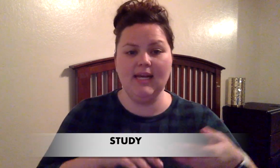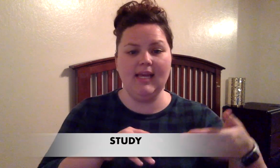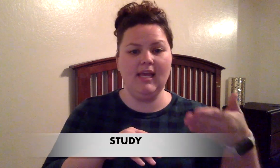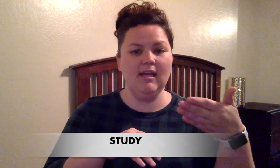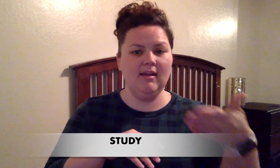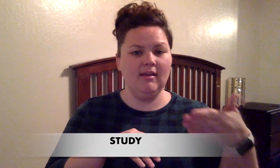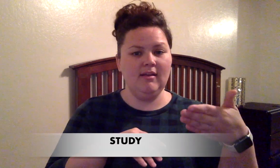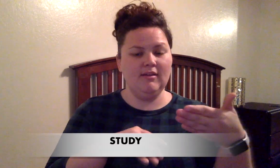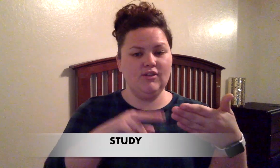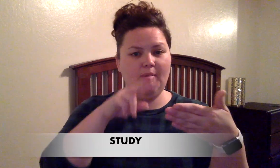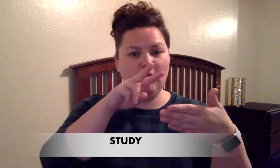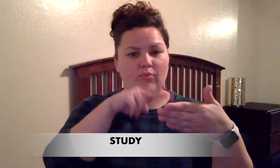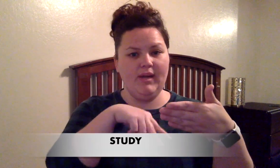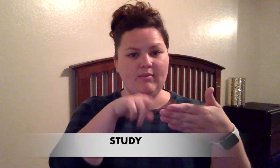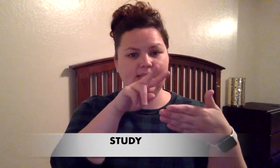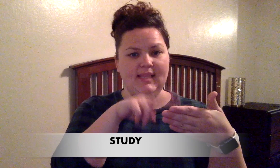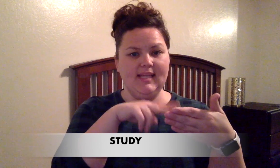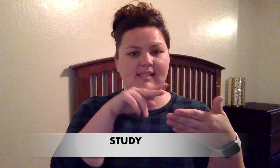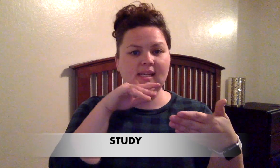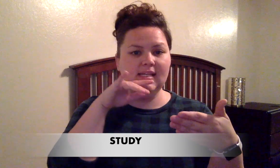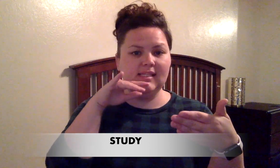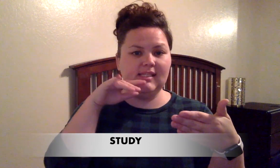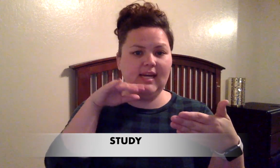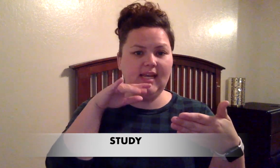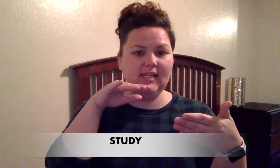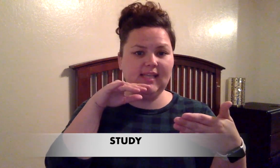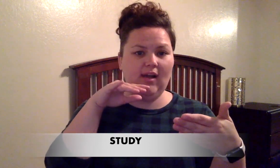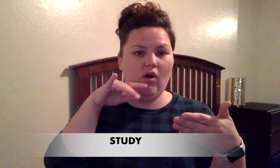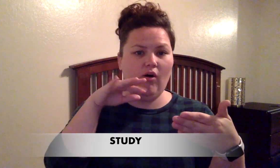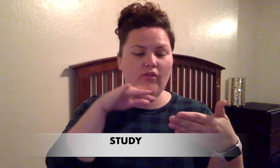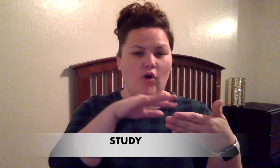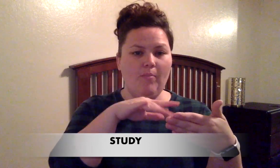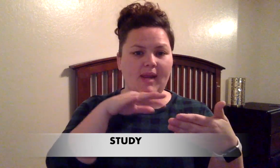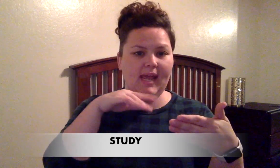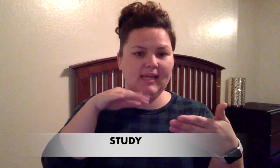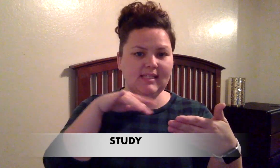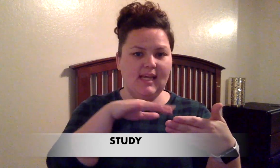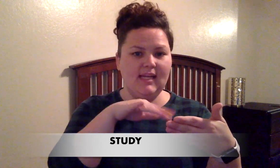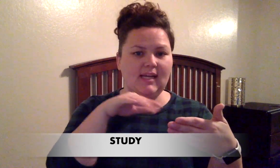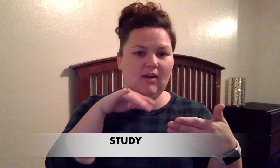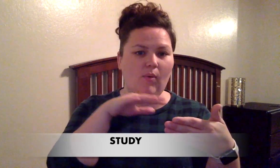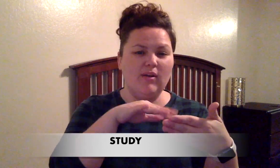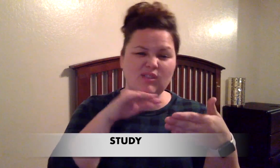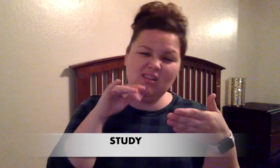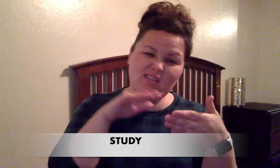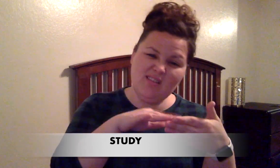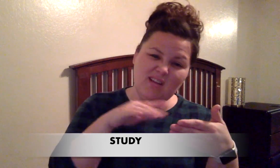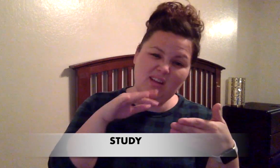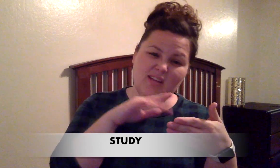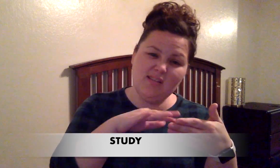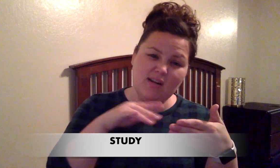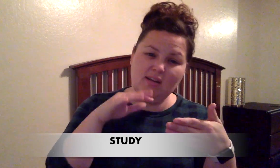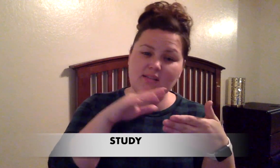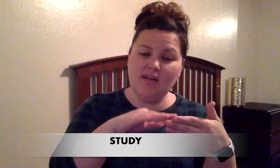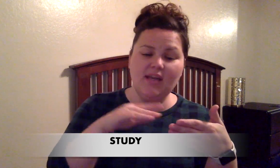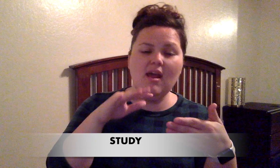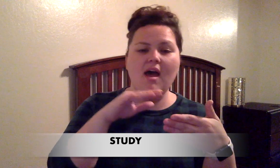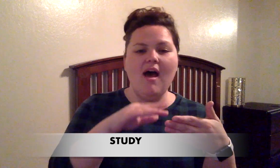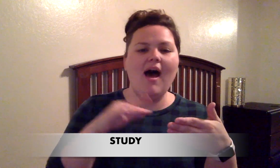study. So remember read was like this. Study, it's like all the open hand and it kind of wiggles. Study and study and study. I